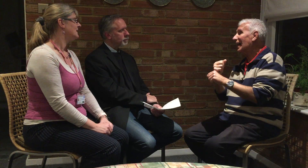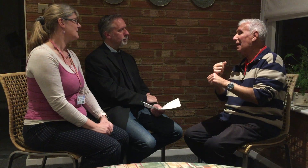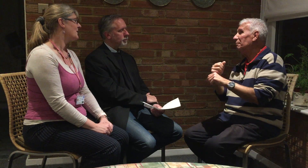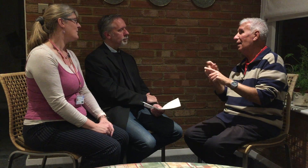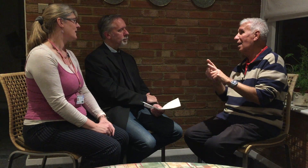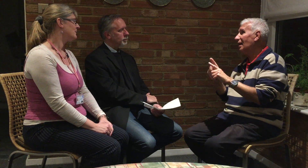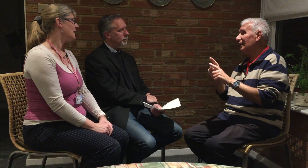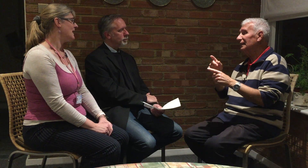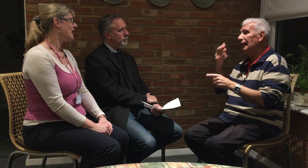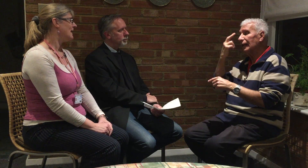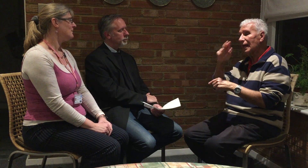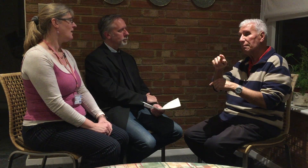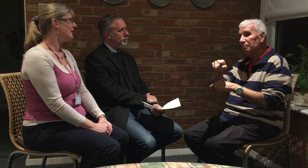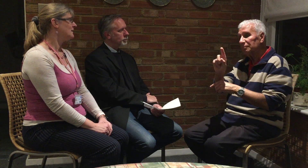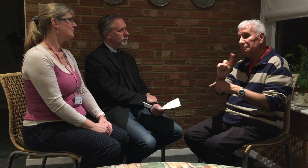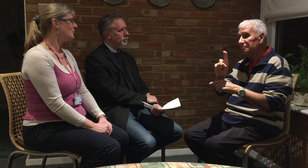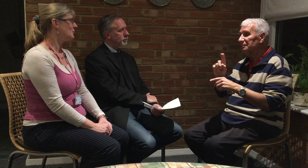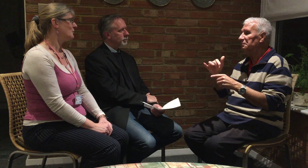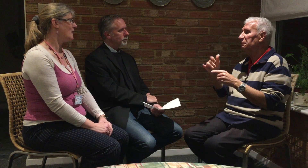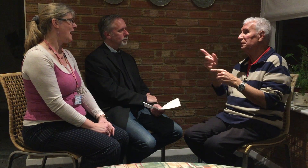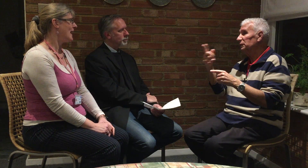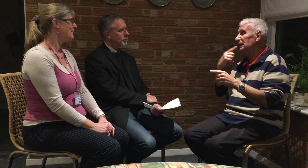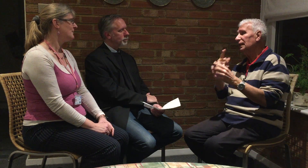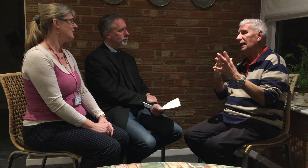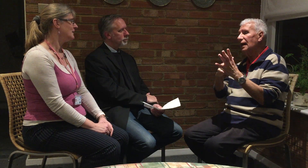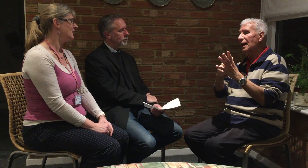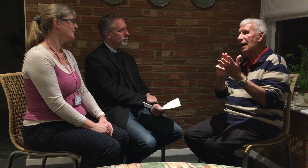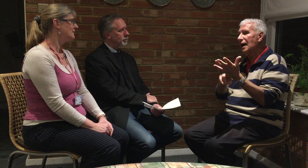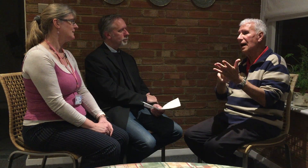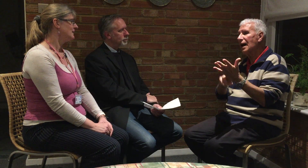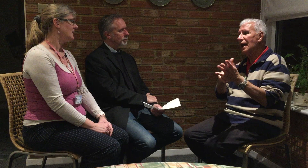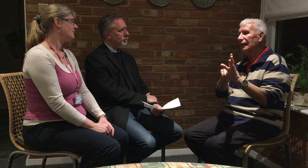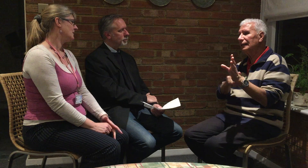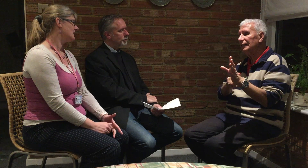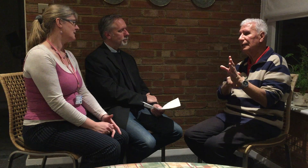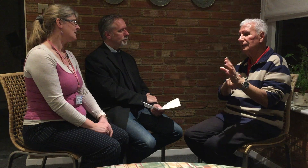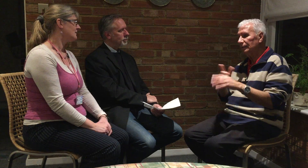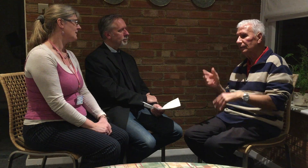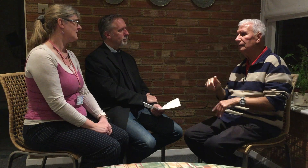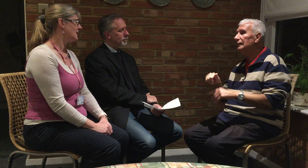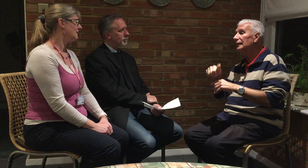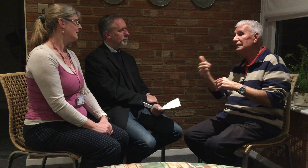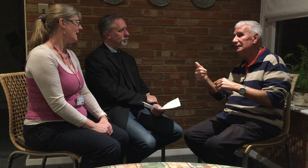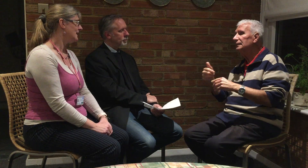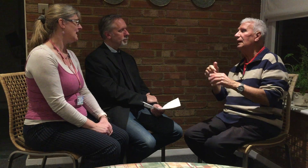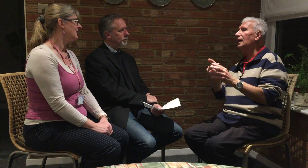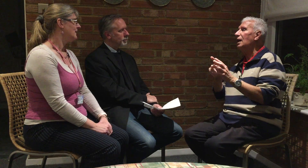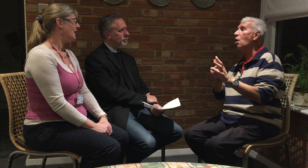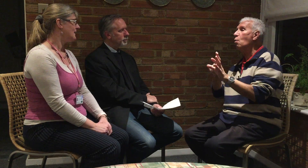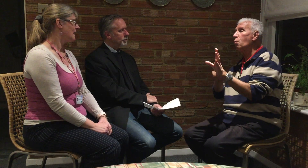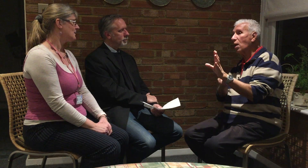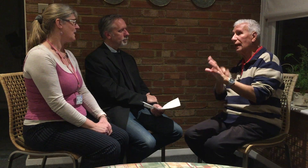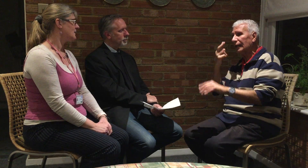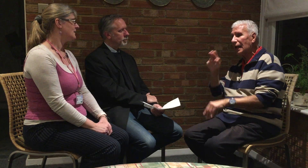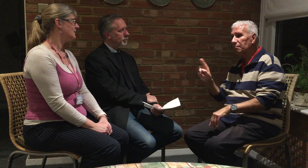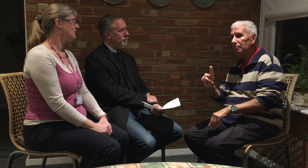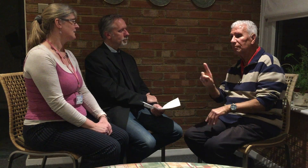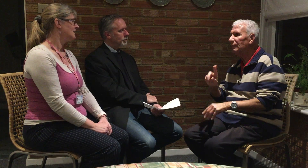So then we can play a game like, what's your name, and for instance, I could say Annie, and the next person